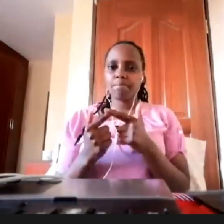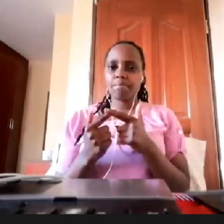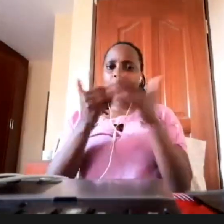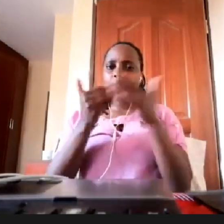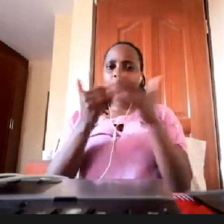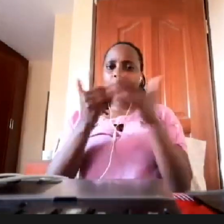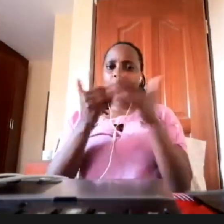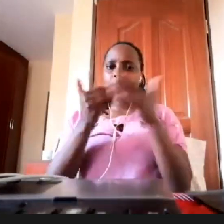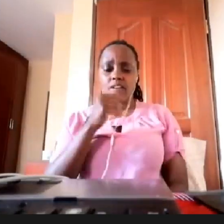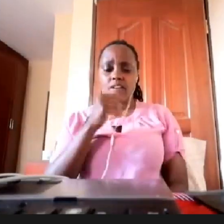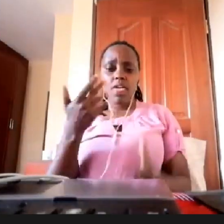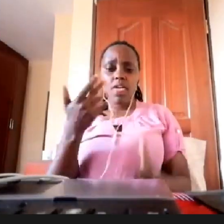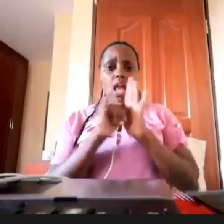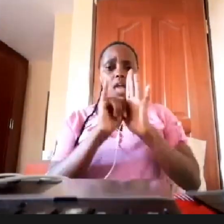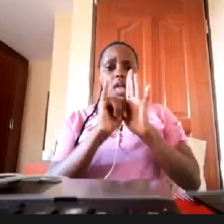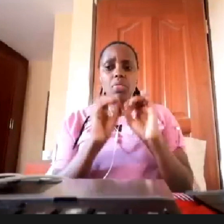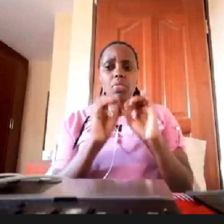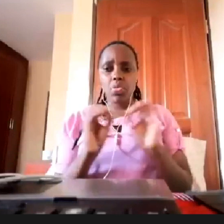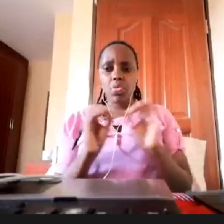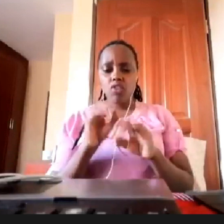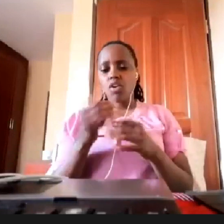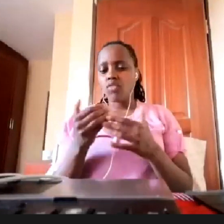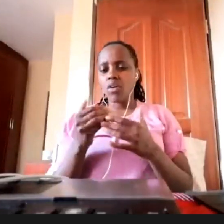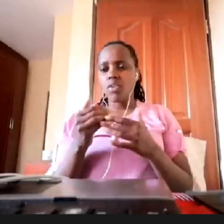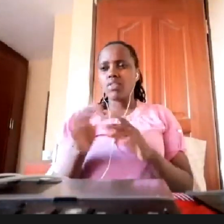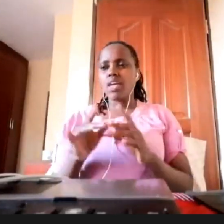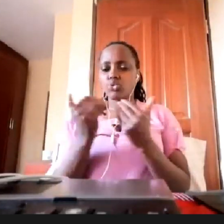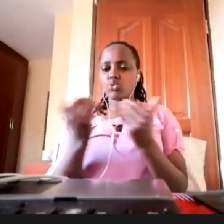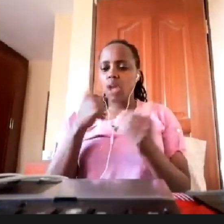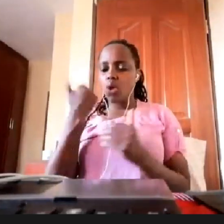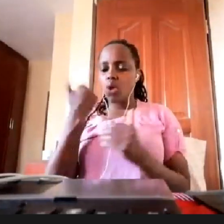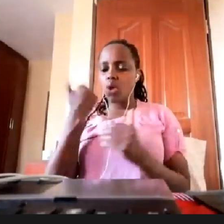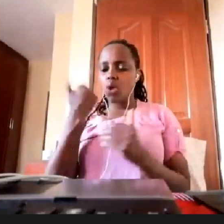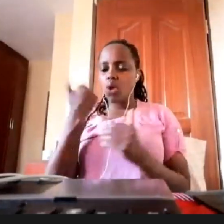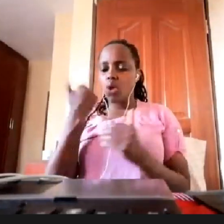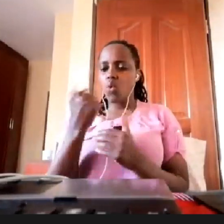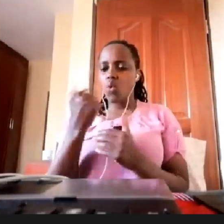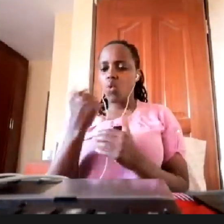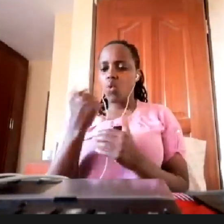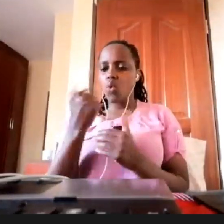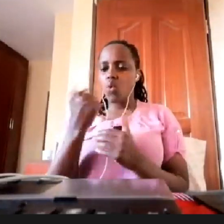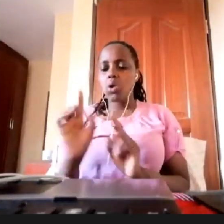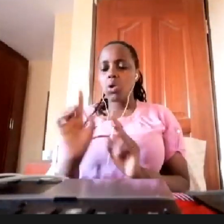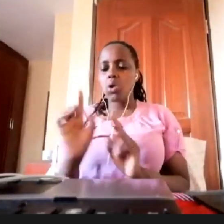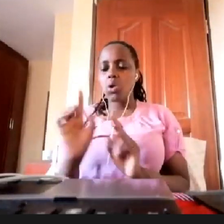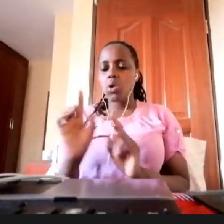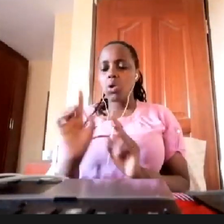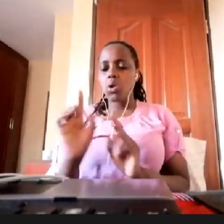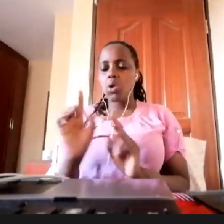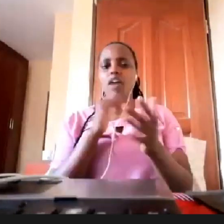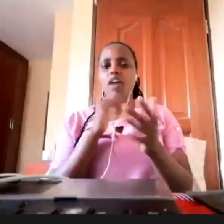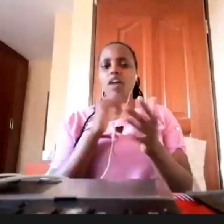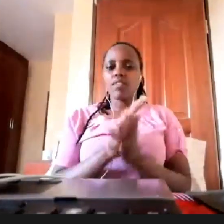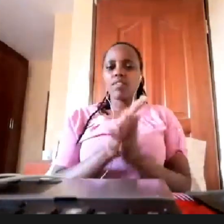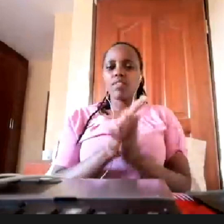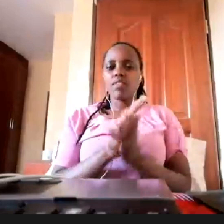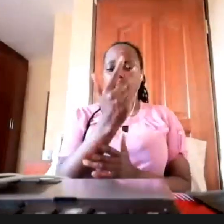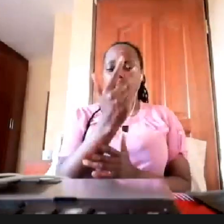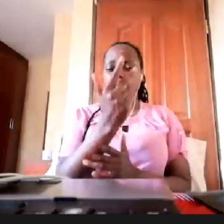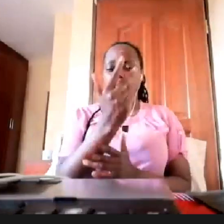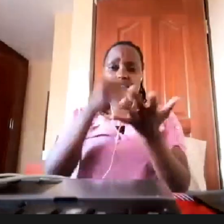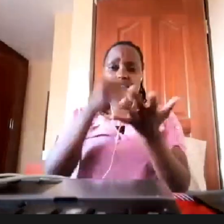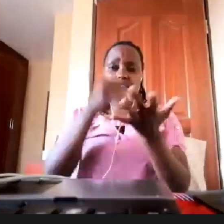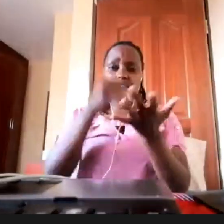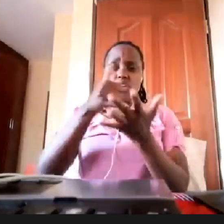no identification of on the move or unaccompanied children. So they told us there were none in all the 3 districts, including the one closest